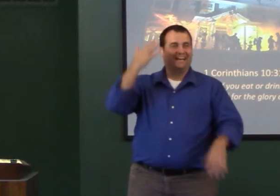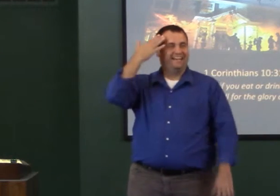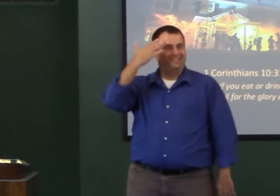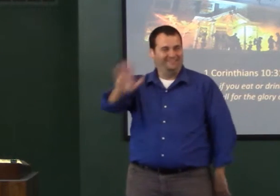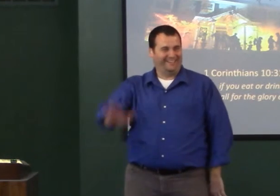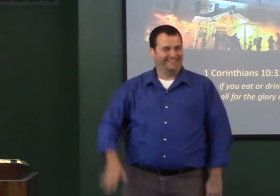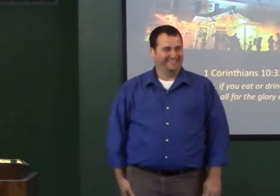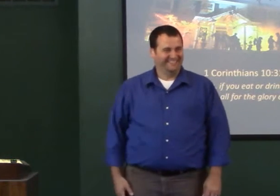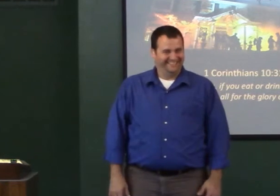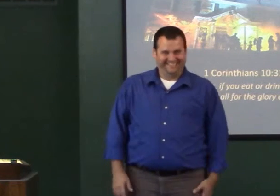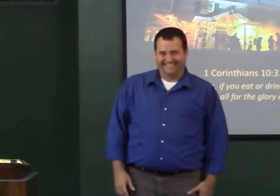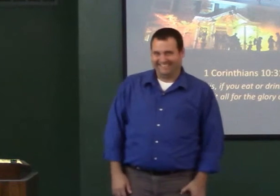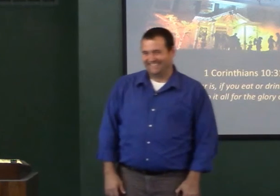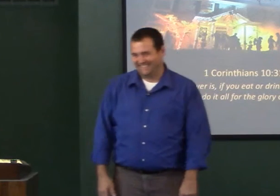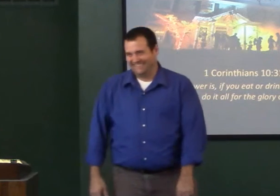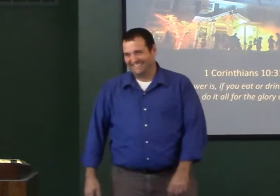And next Sunday, I know.